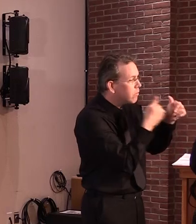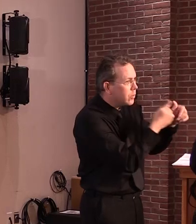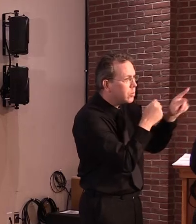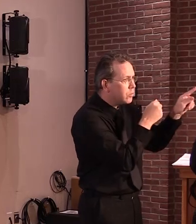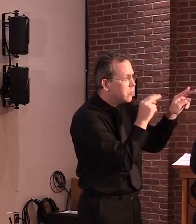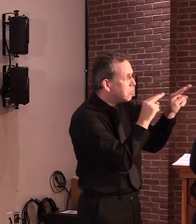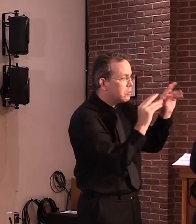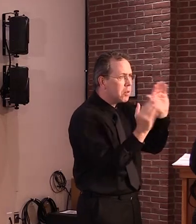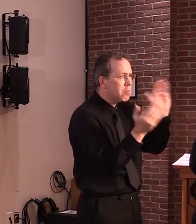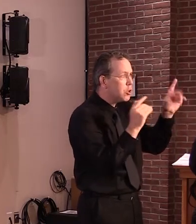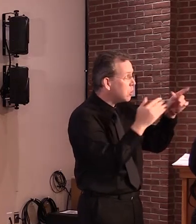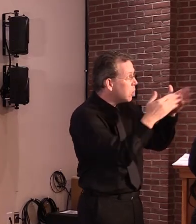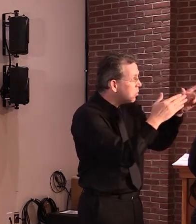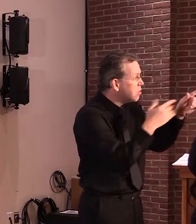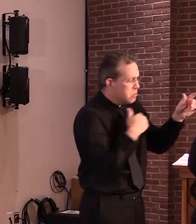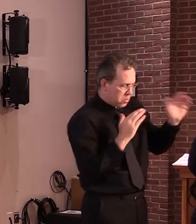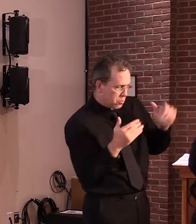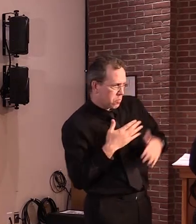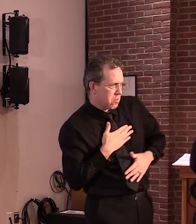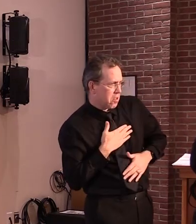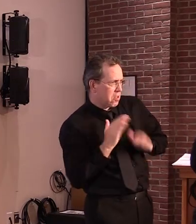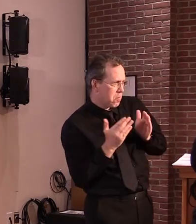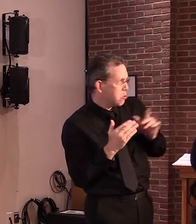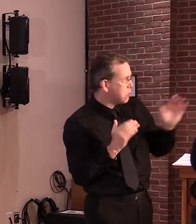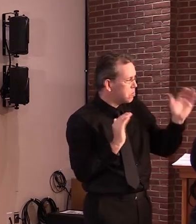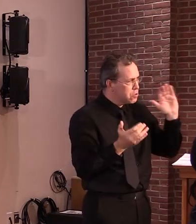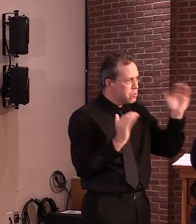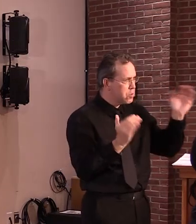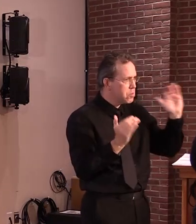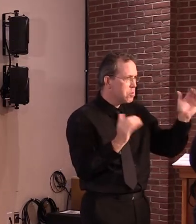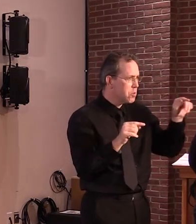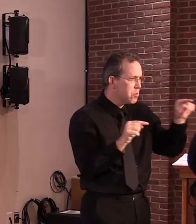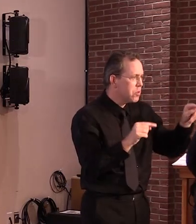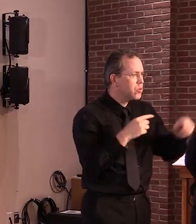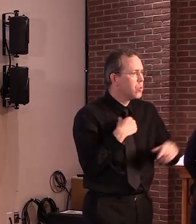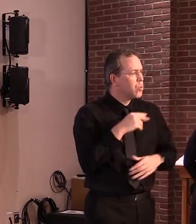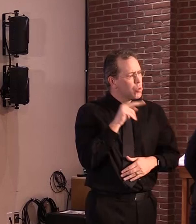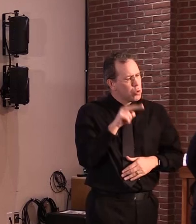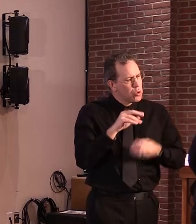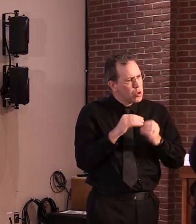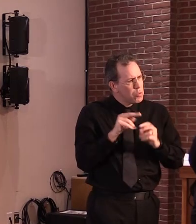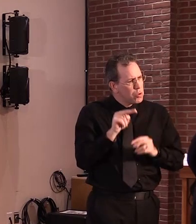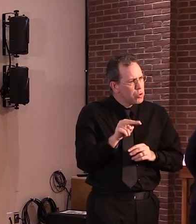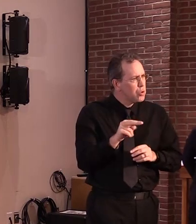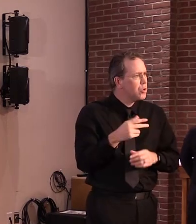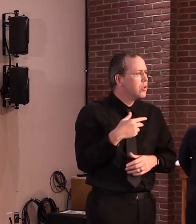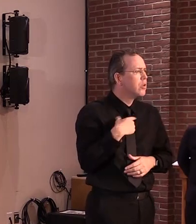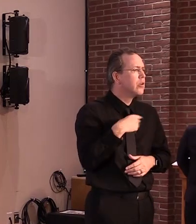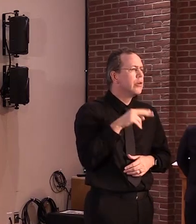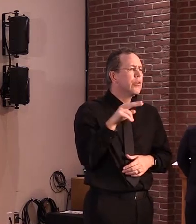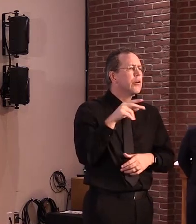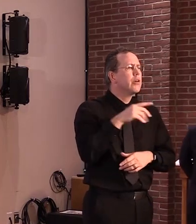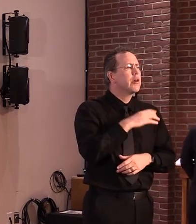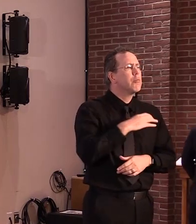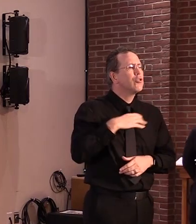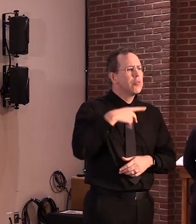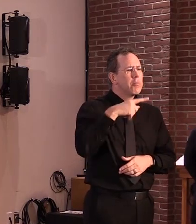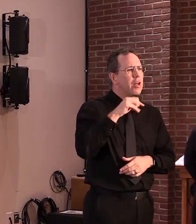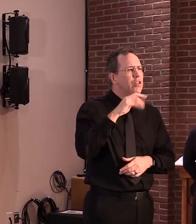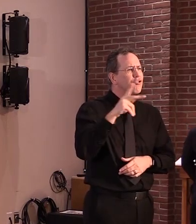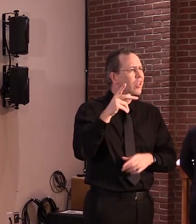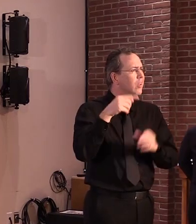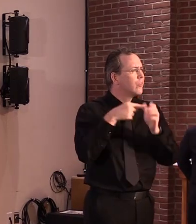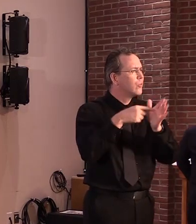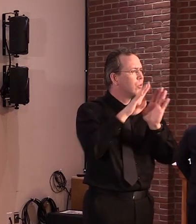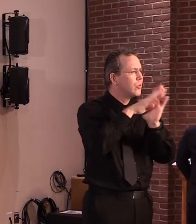Commissioner Pichak already illustrated, but then it'll be different unique analyses of some of that data within subsets.